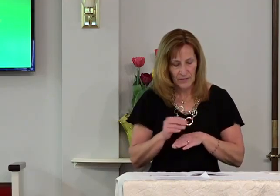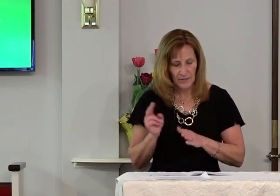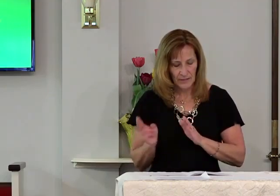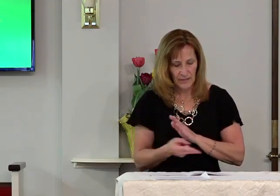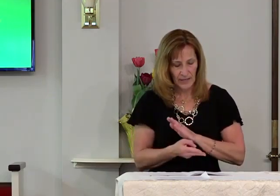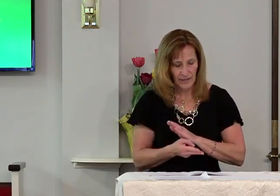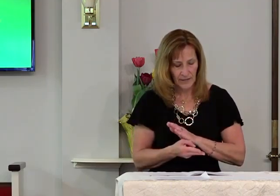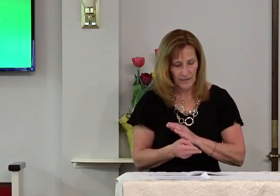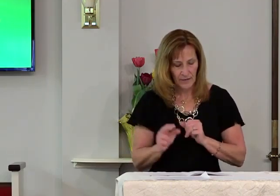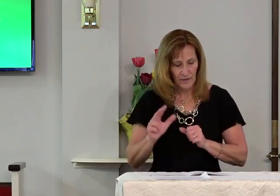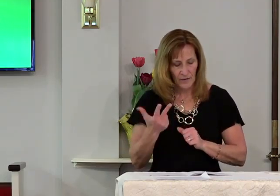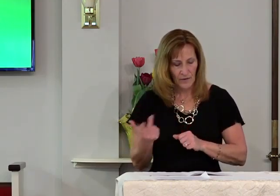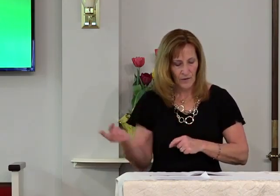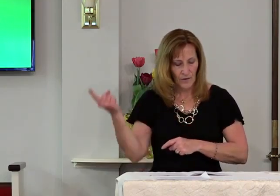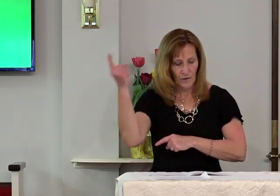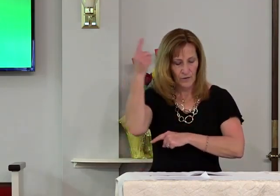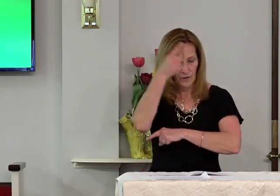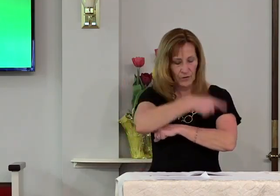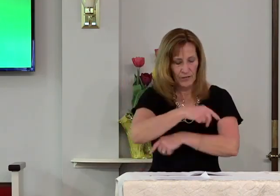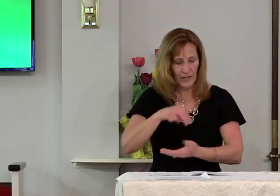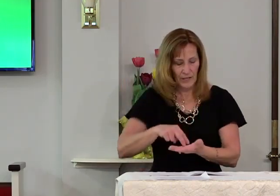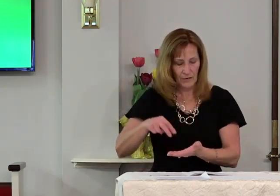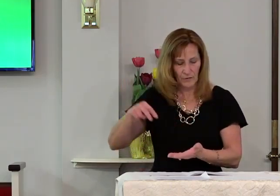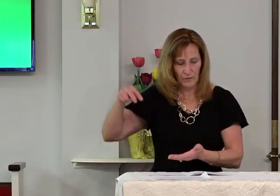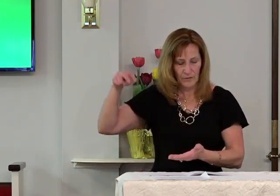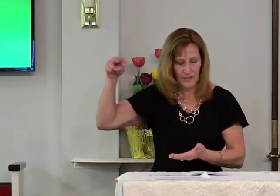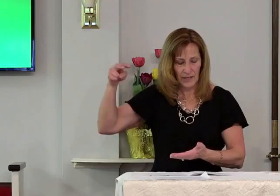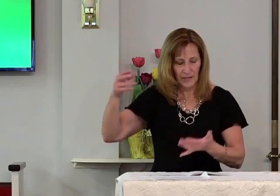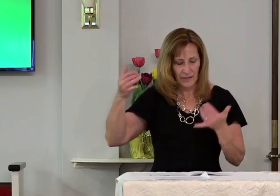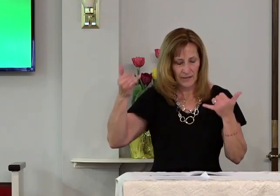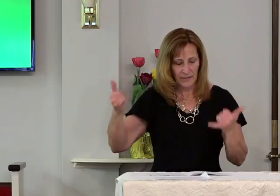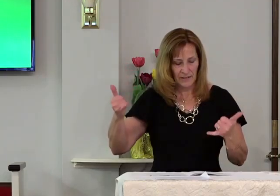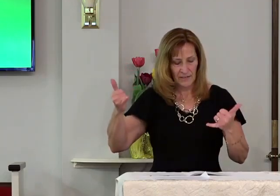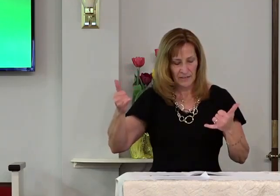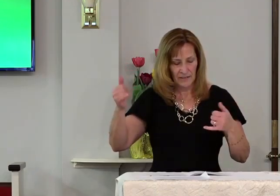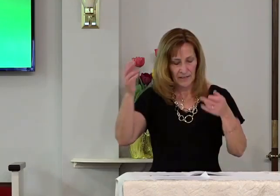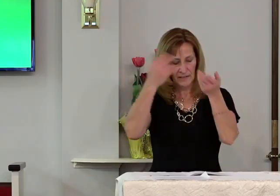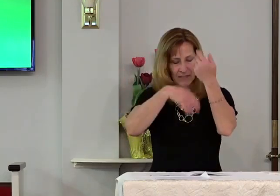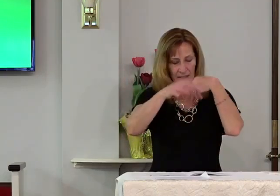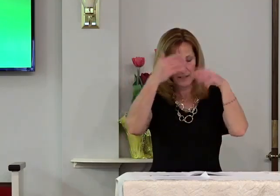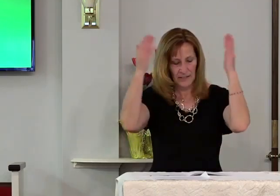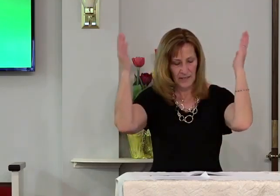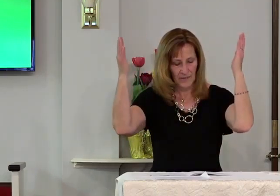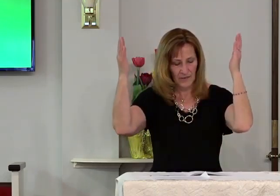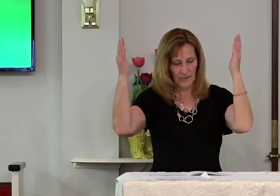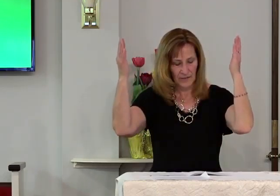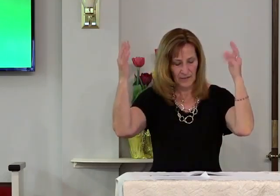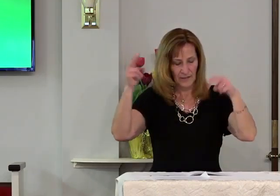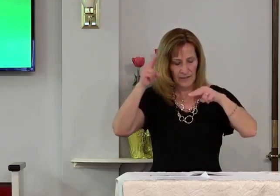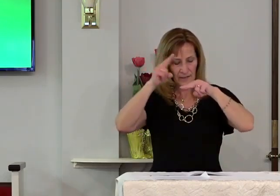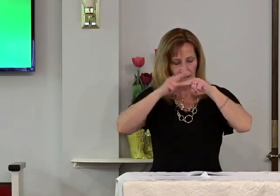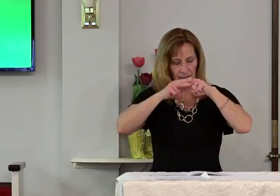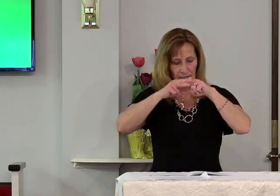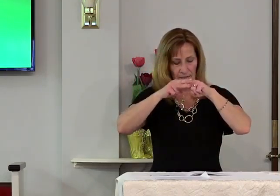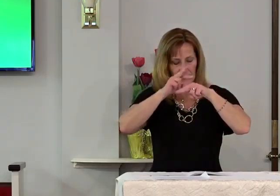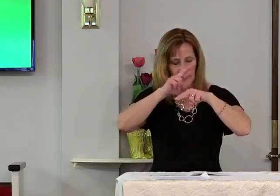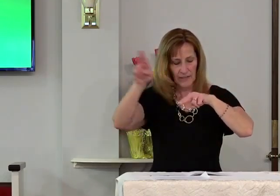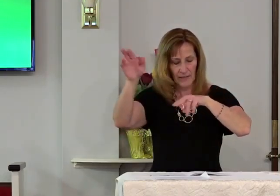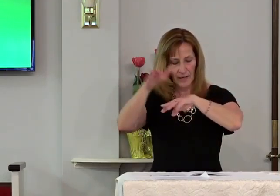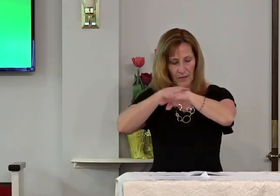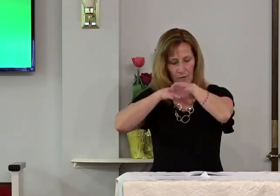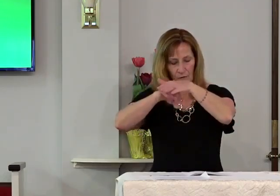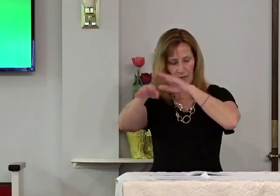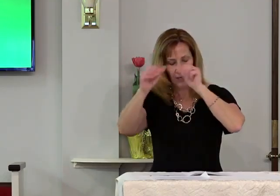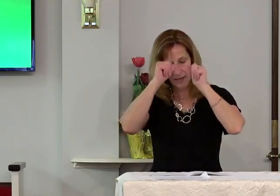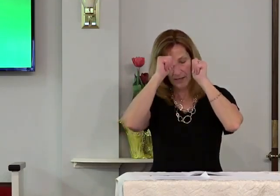descended to the dead on the third day he rose again he ascended into heaven he is